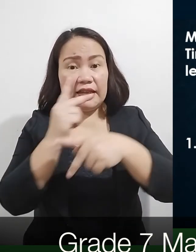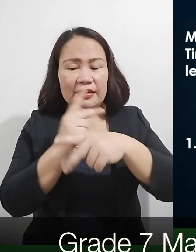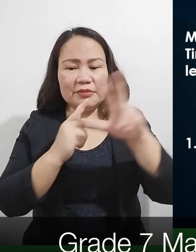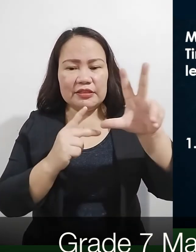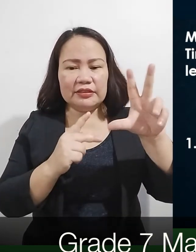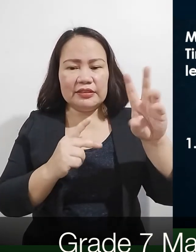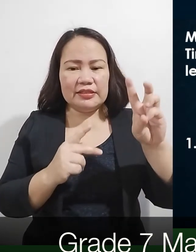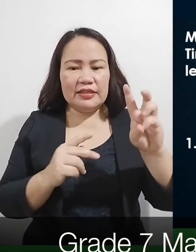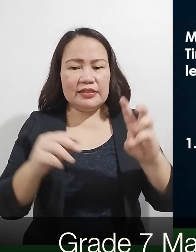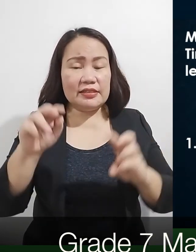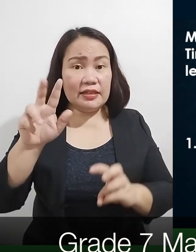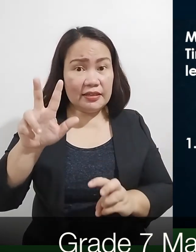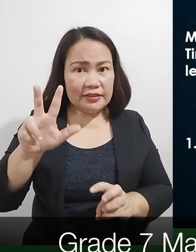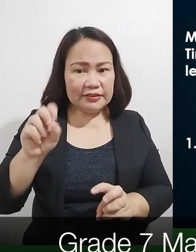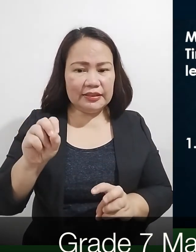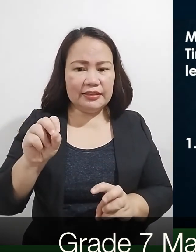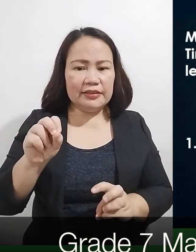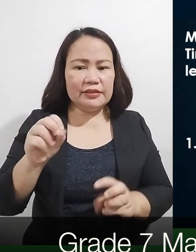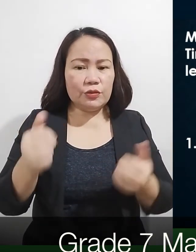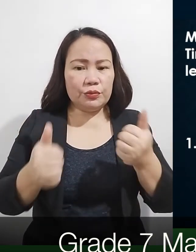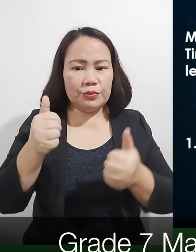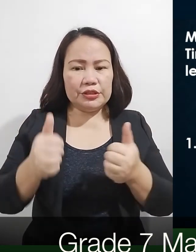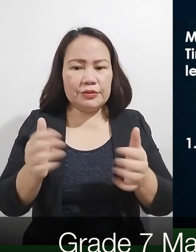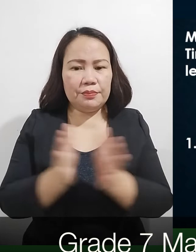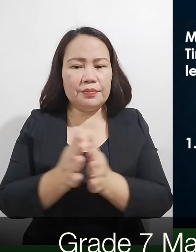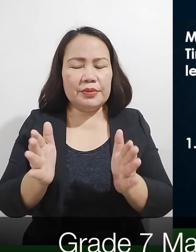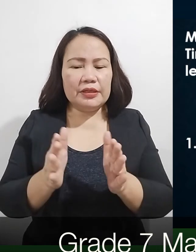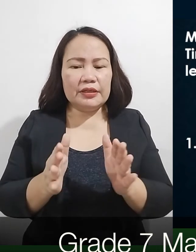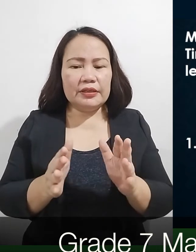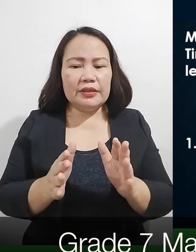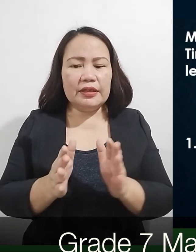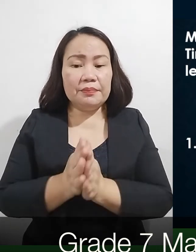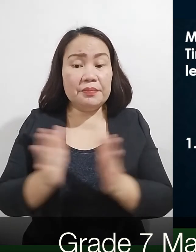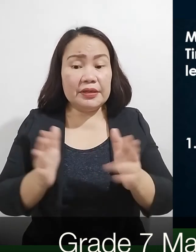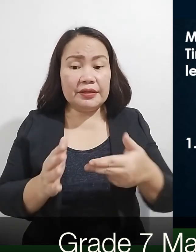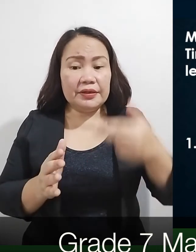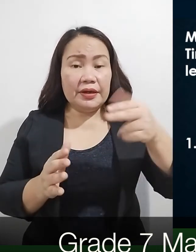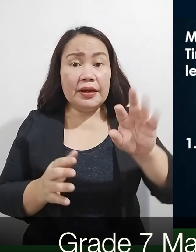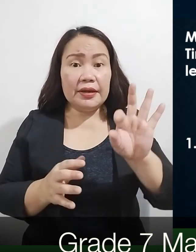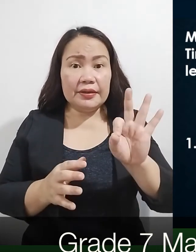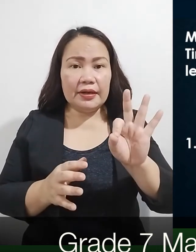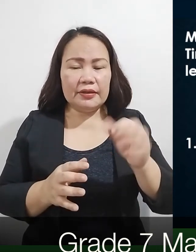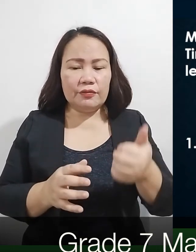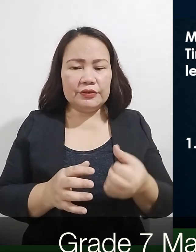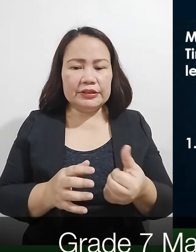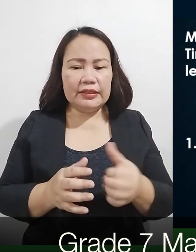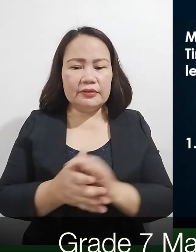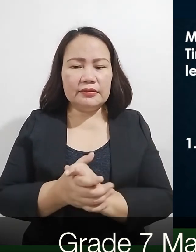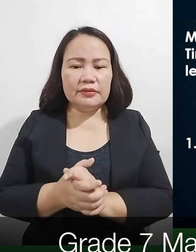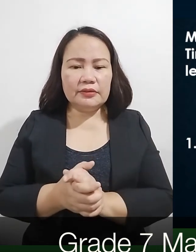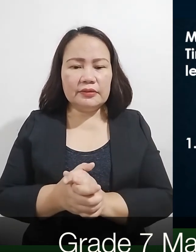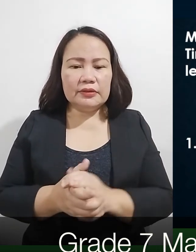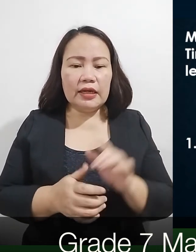is 36. So which one is bigger? 36. So therefore, mas mataas si